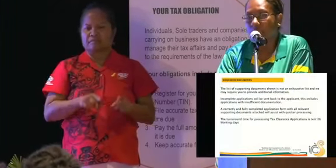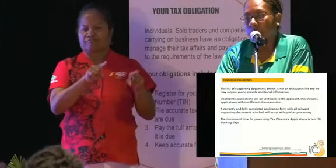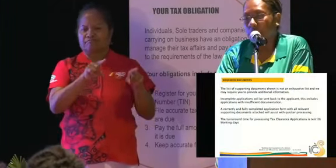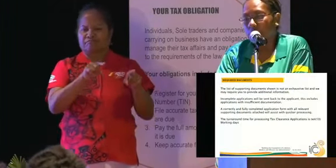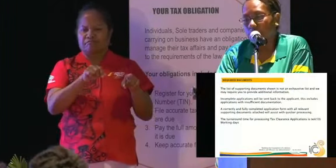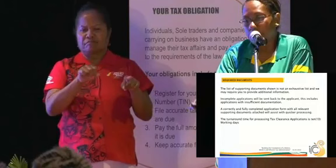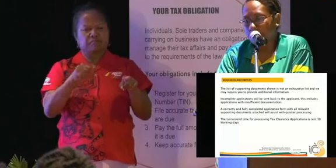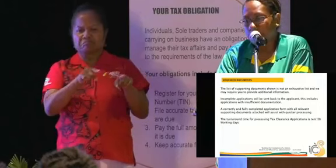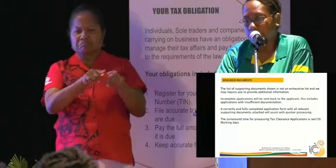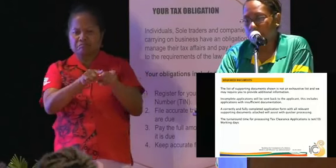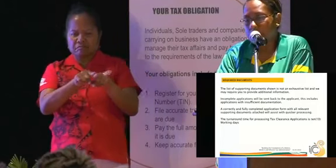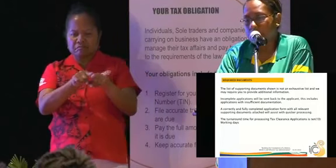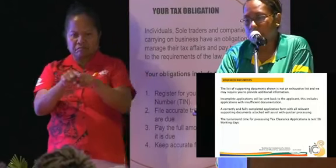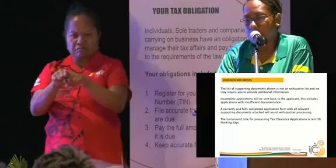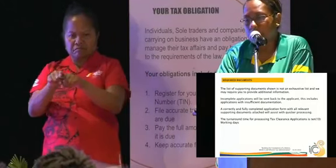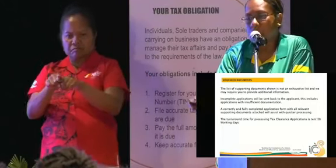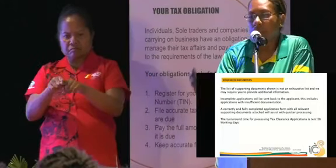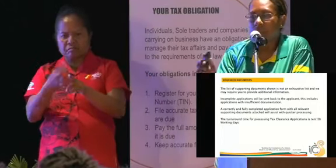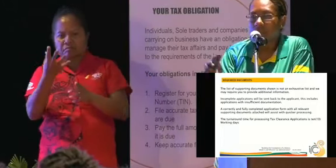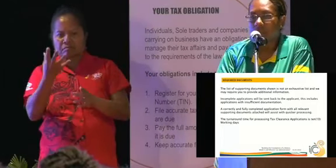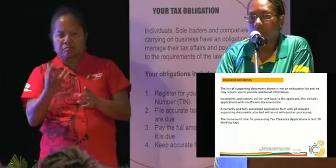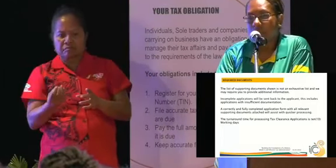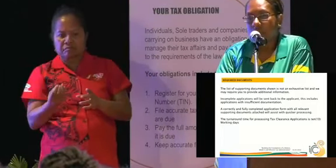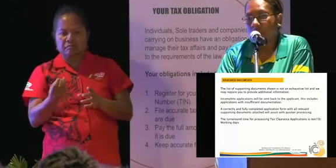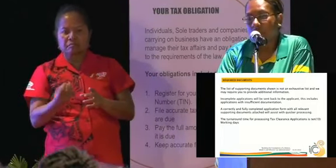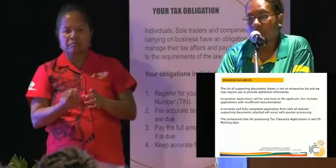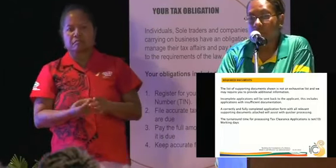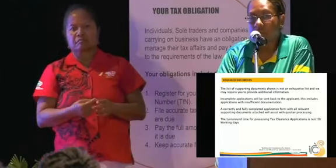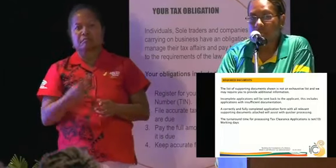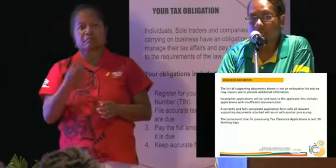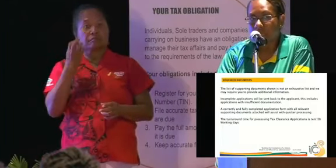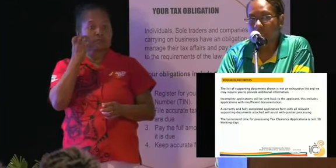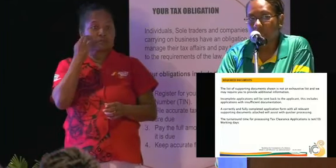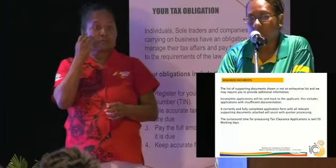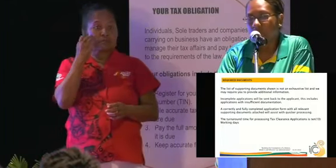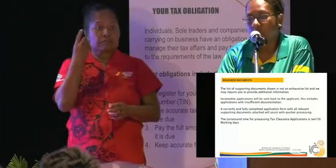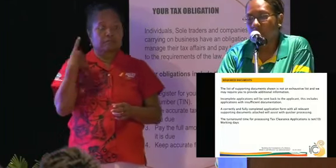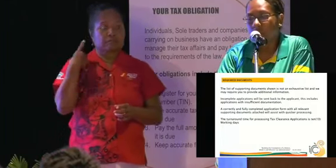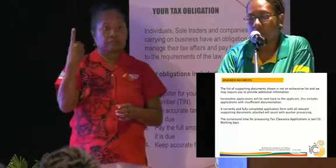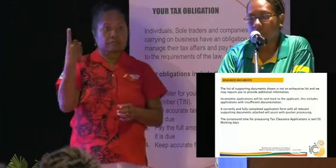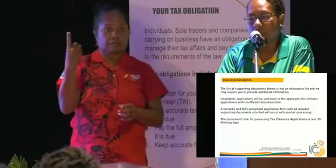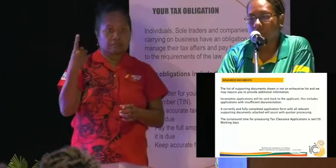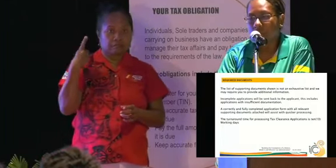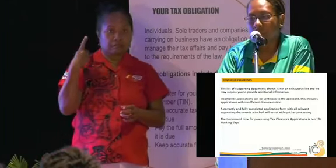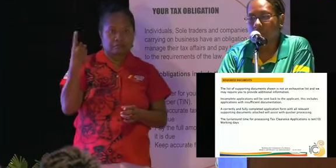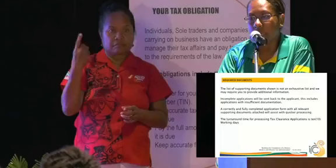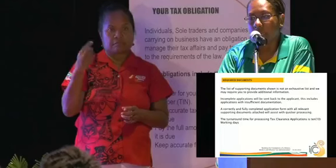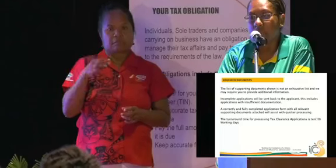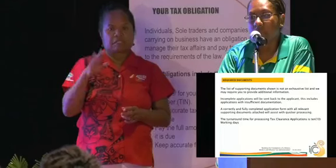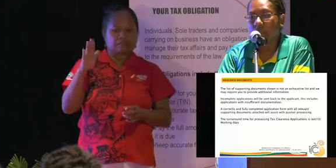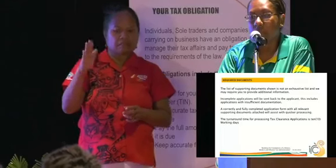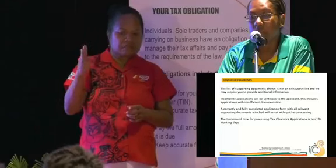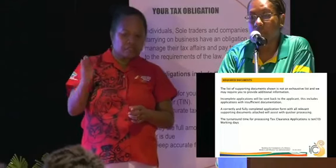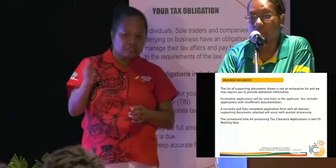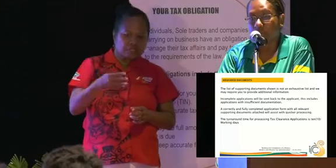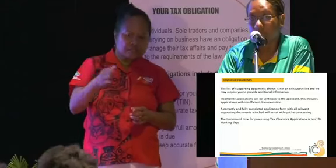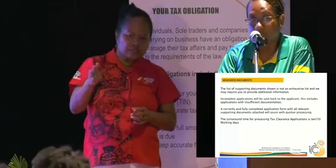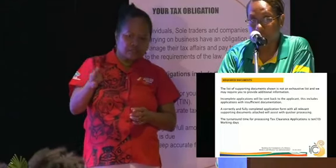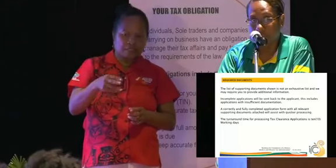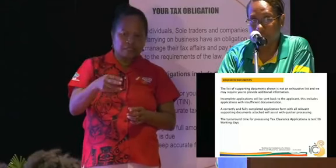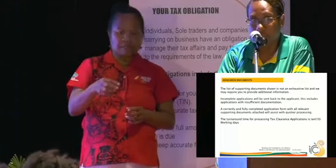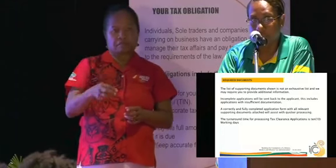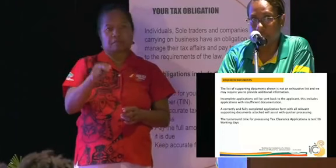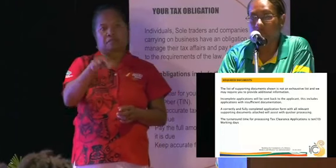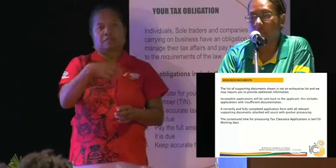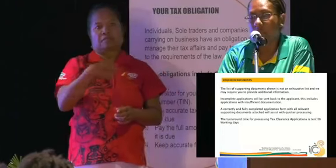that we have the primary list. Once you lodge your application, we do our review and we require